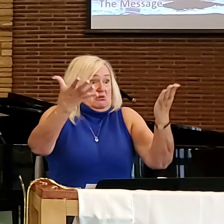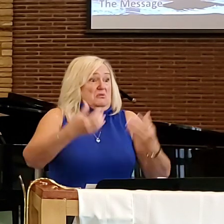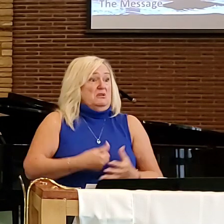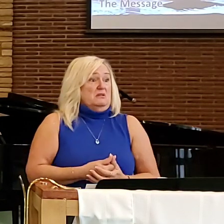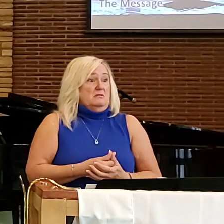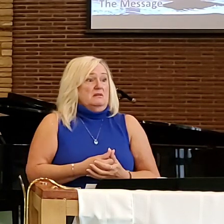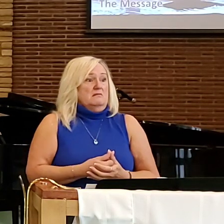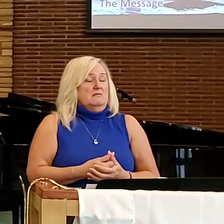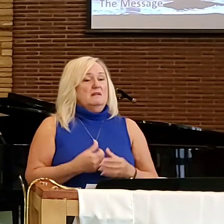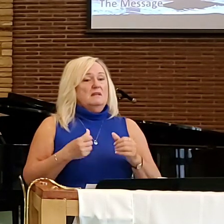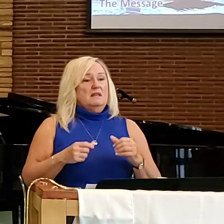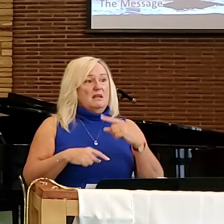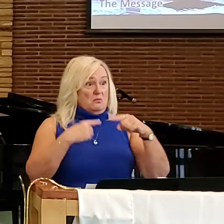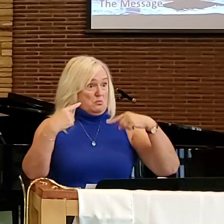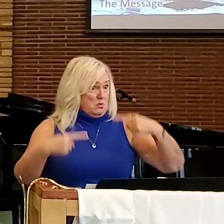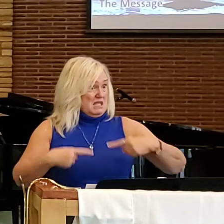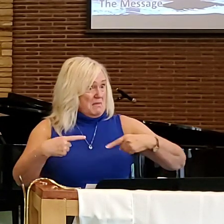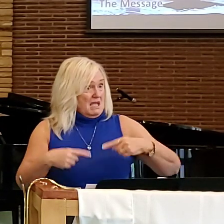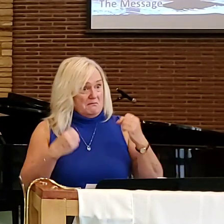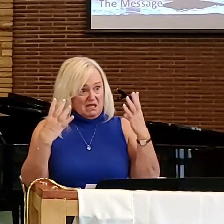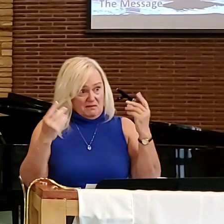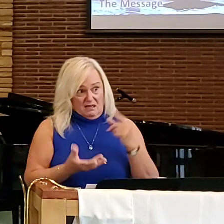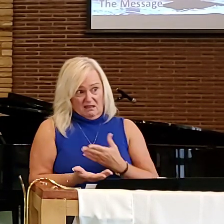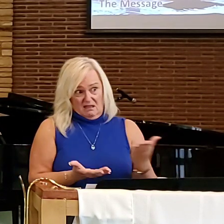Today we debate a lot of things.